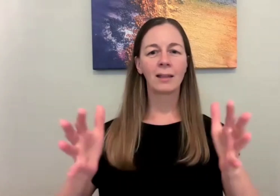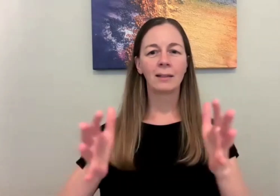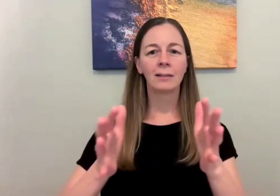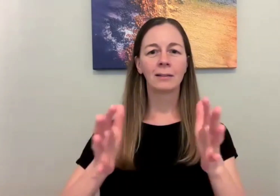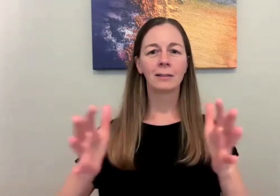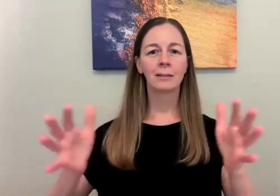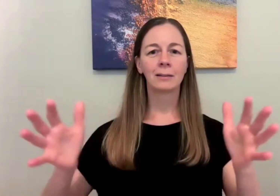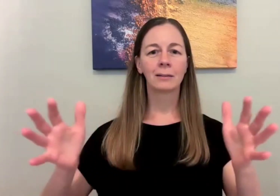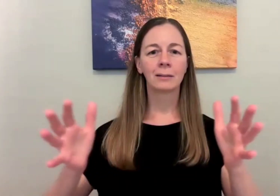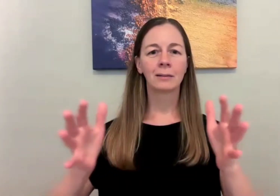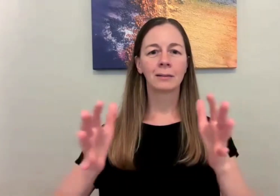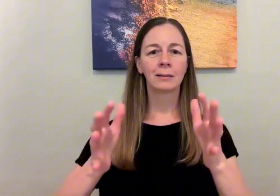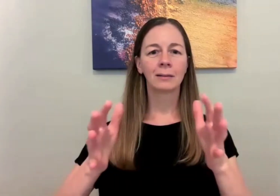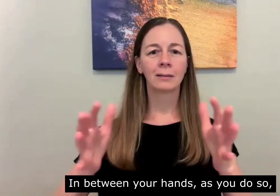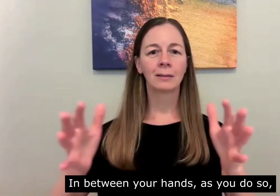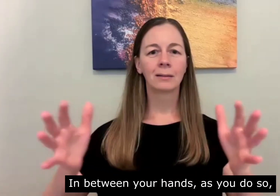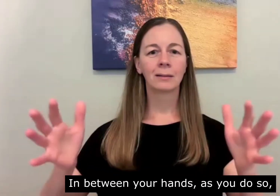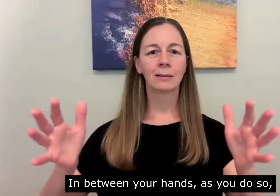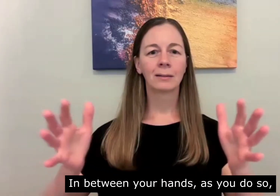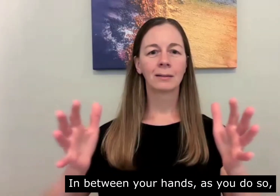energy in the middle and between your hands as you do so?